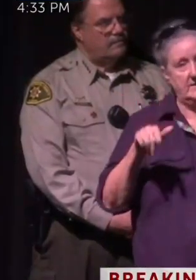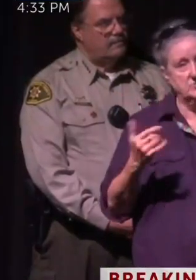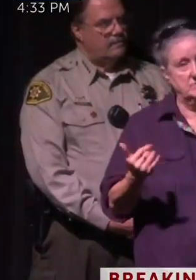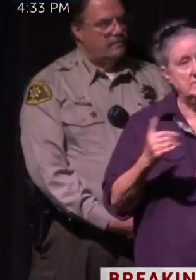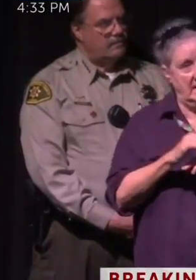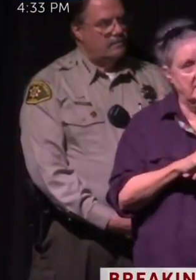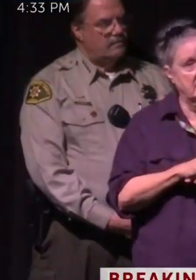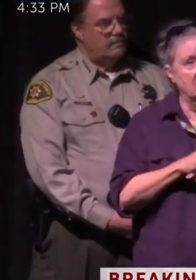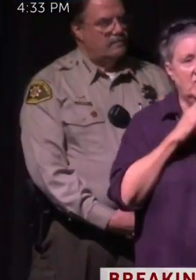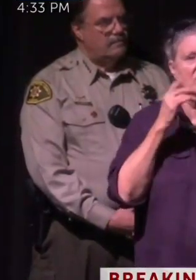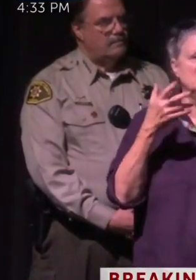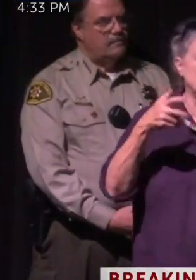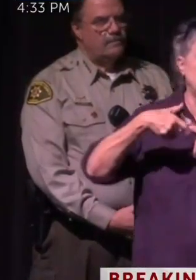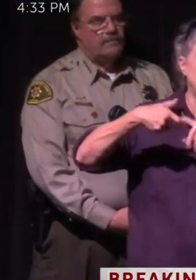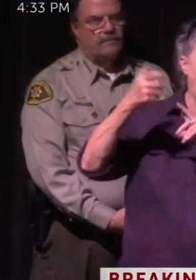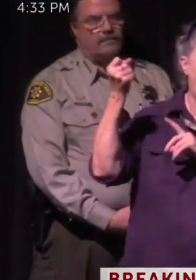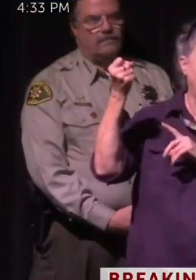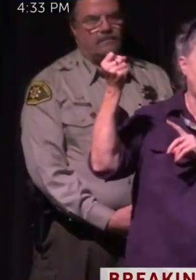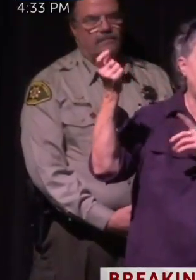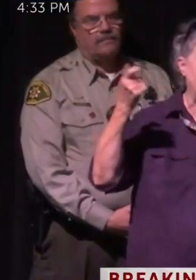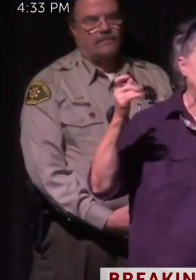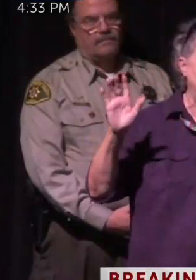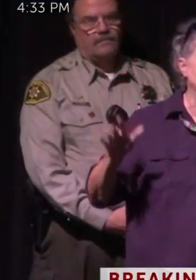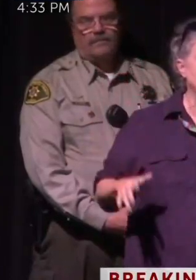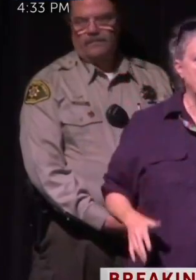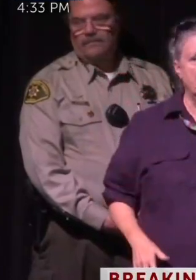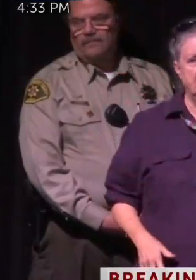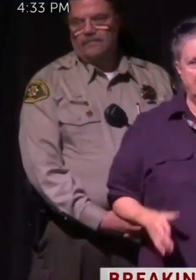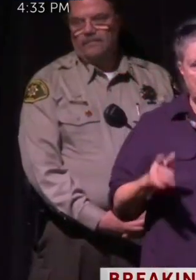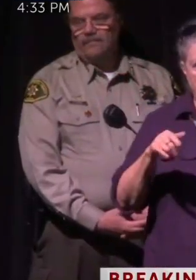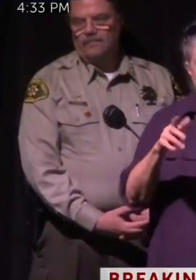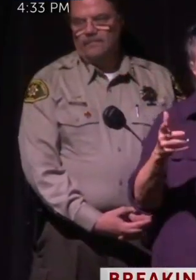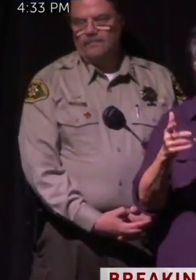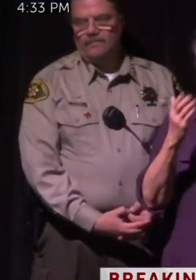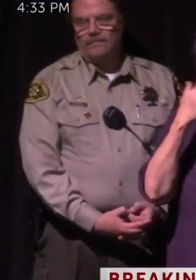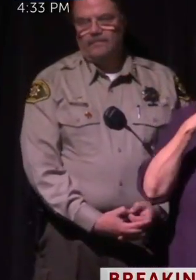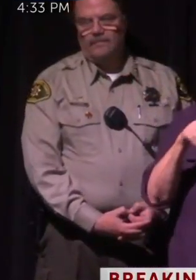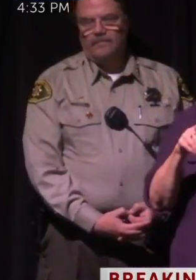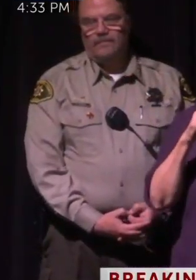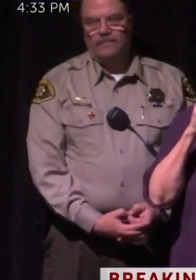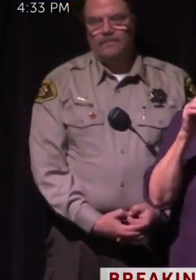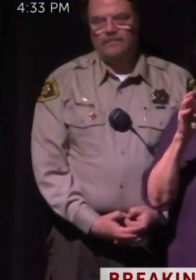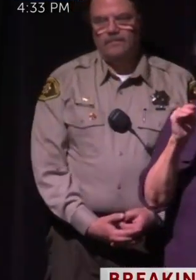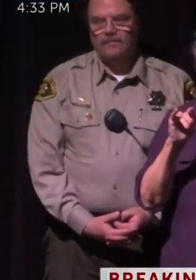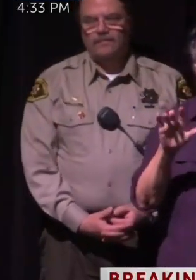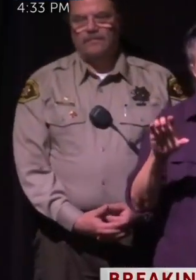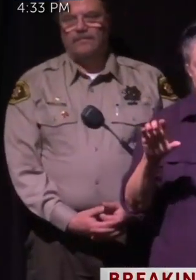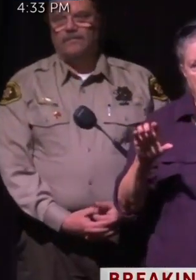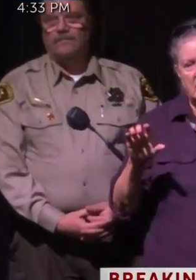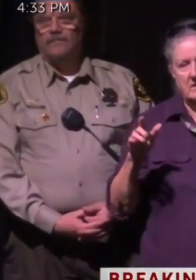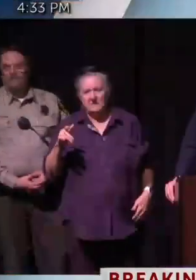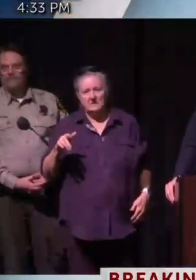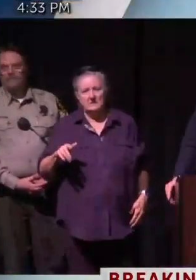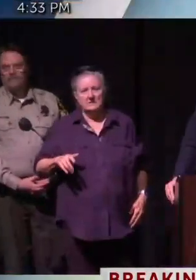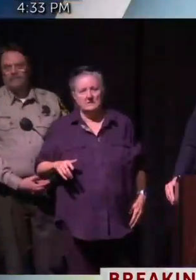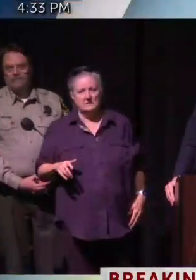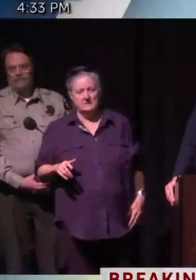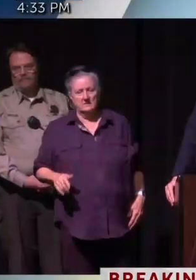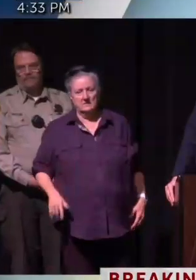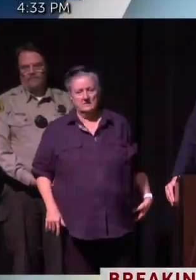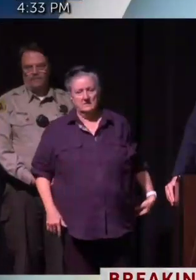tonight if we could just hold off on asking those. Thank you. Sir, down here in the front, let's get a microphone to you real quick. There's one heading your